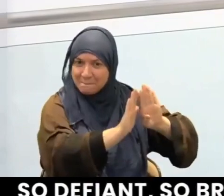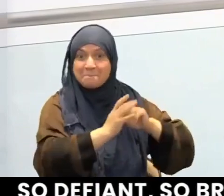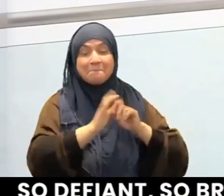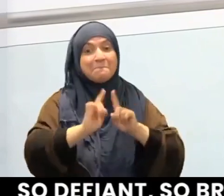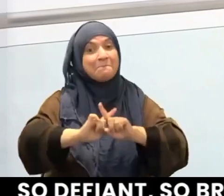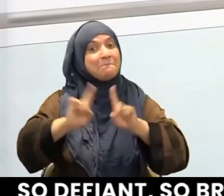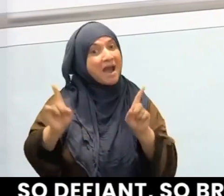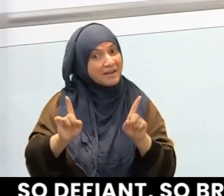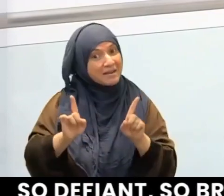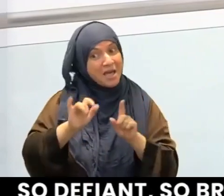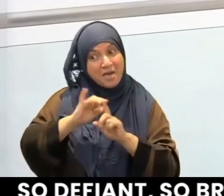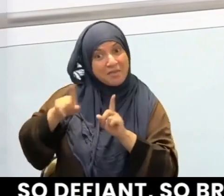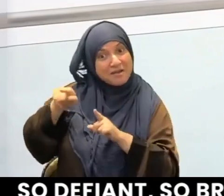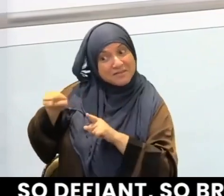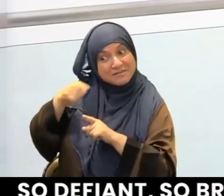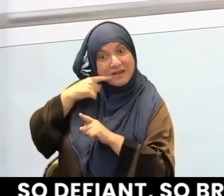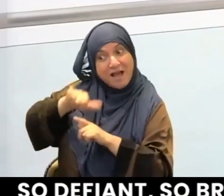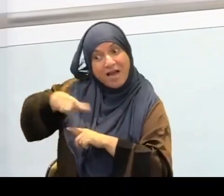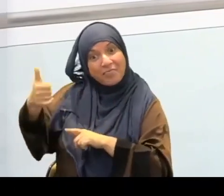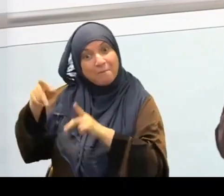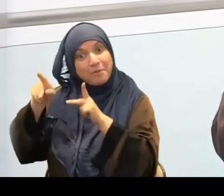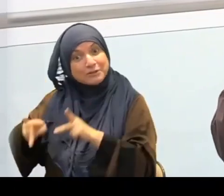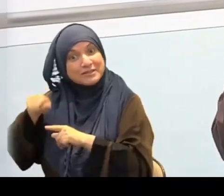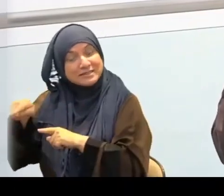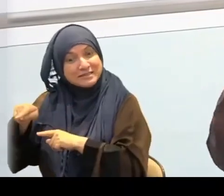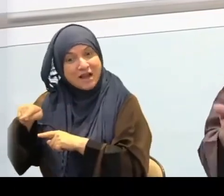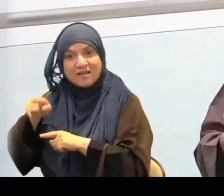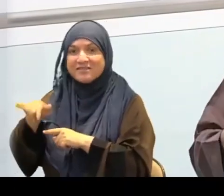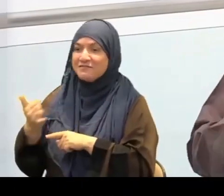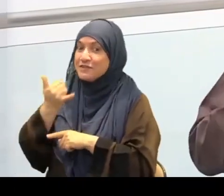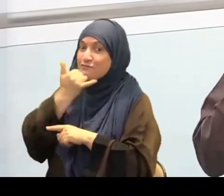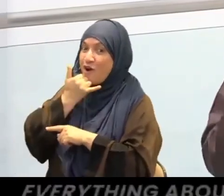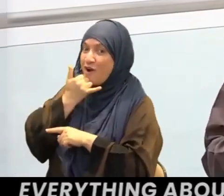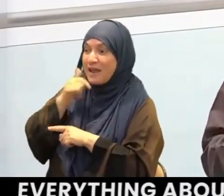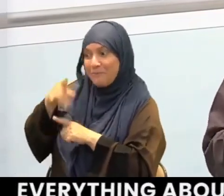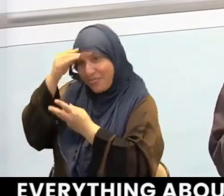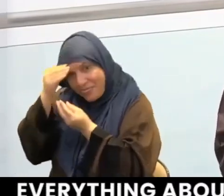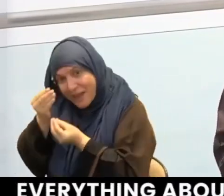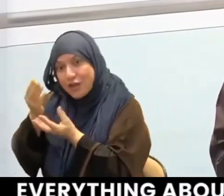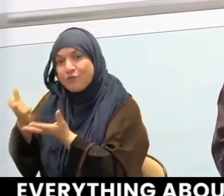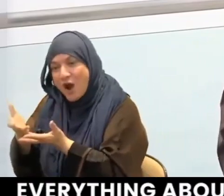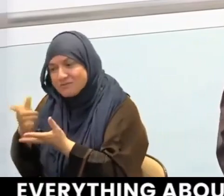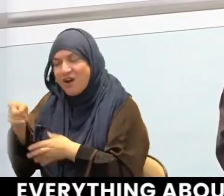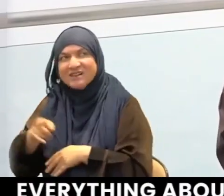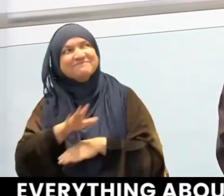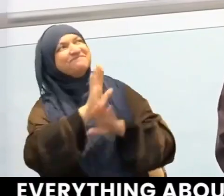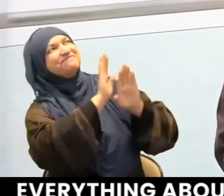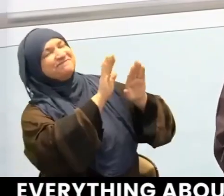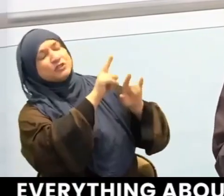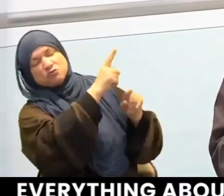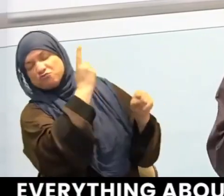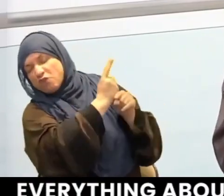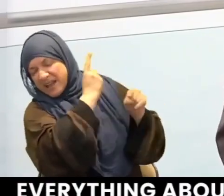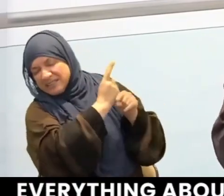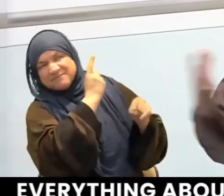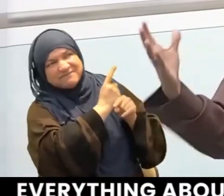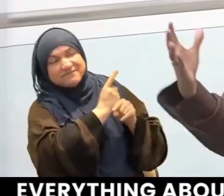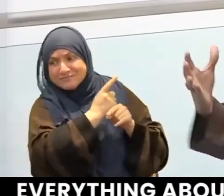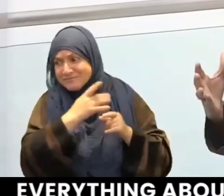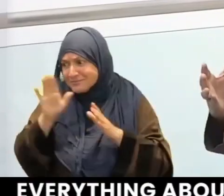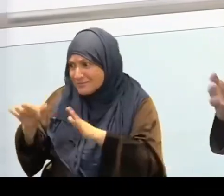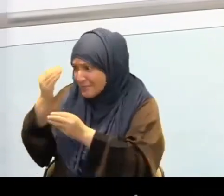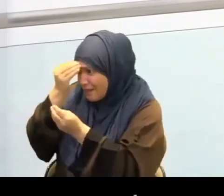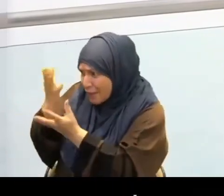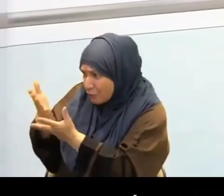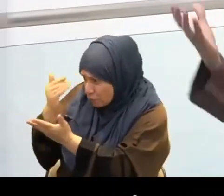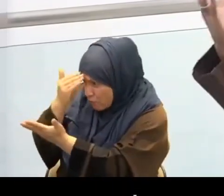in their disobedience to Allah subhanahu wa ta'ala, that even when they're reminded, everything about them has gone hard and cold, they don't listen